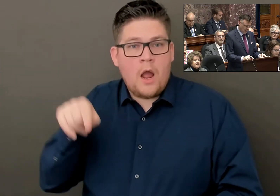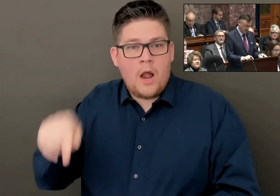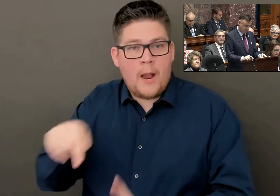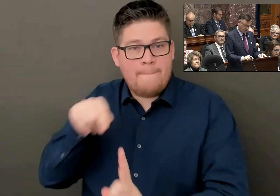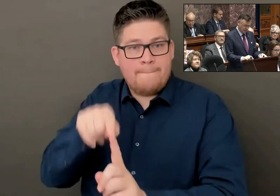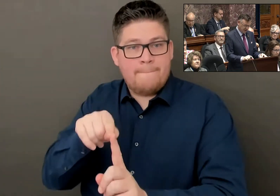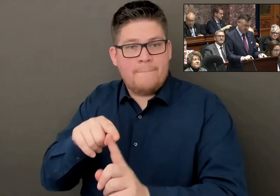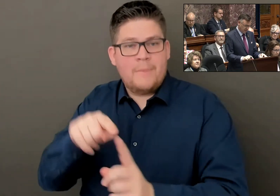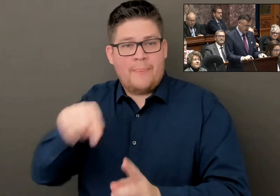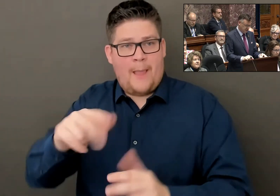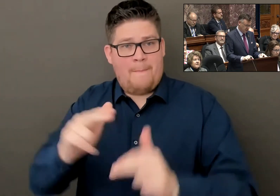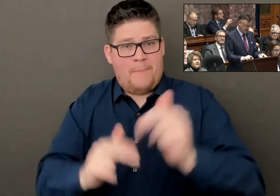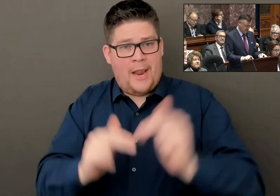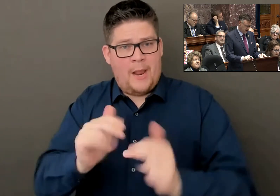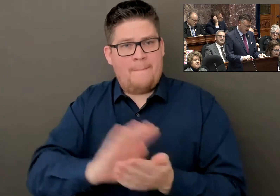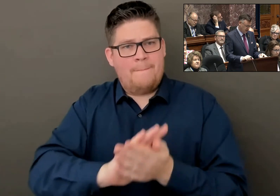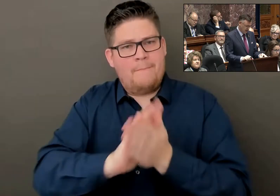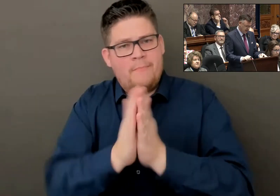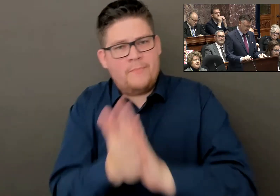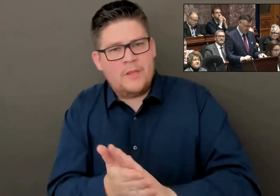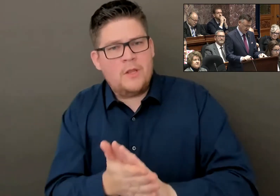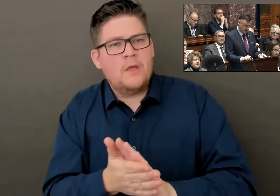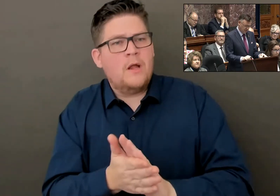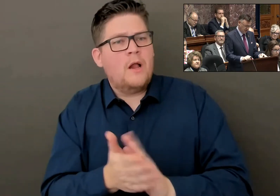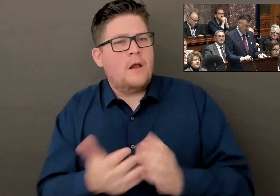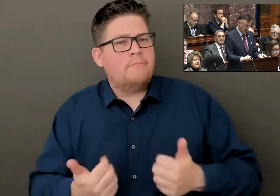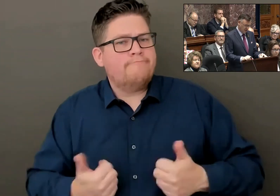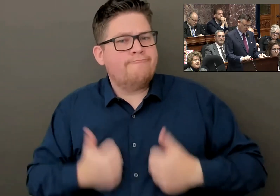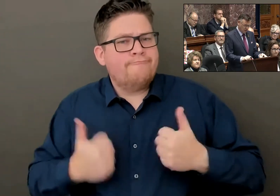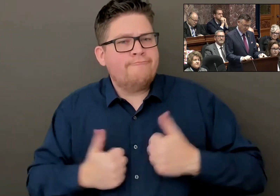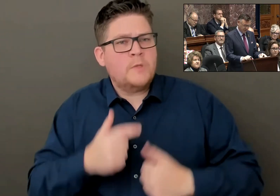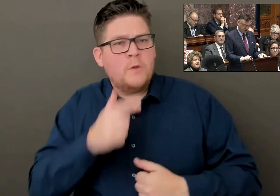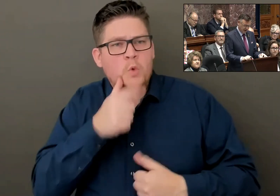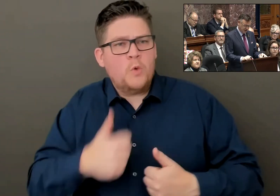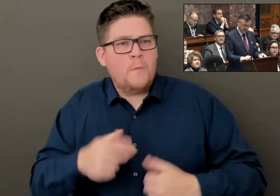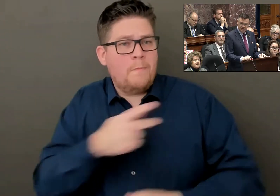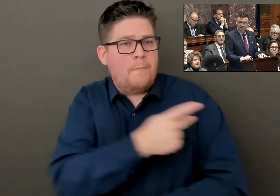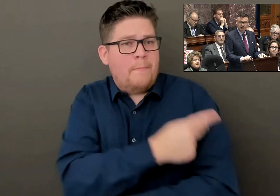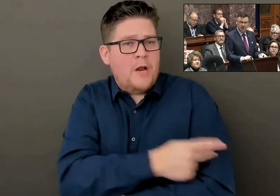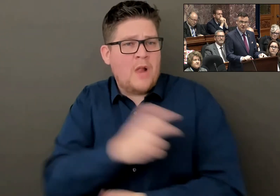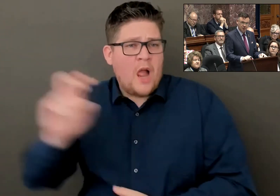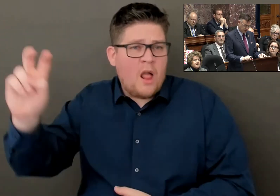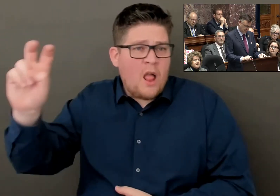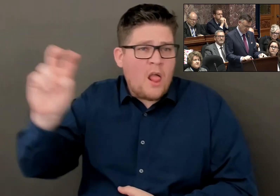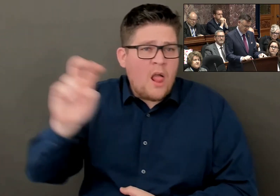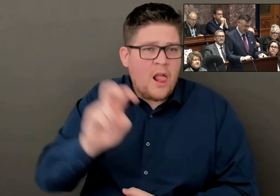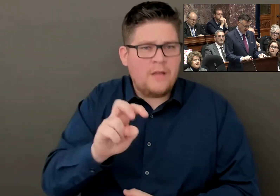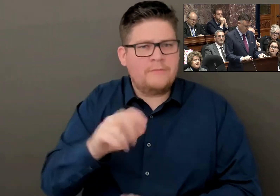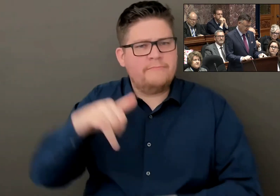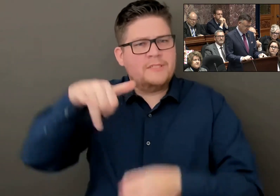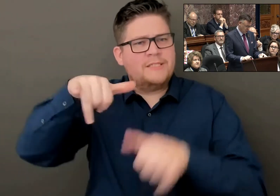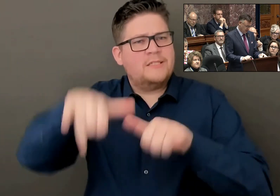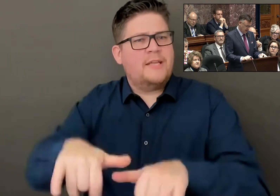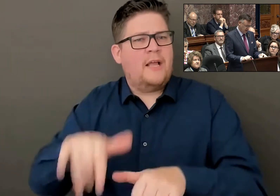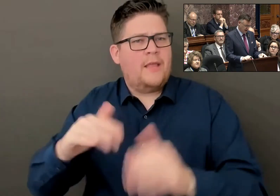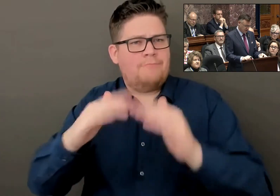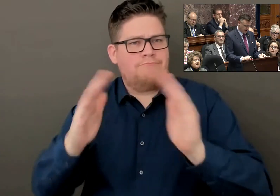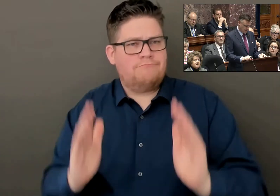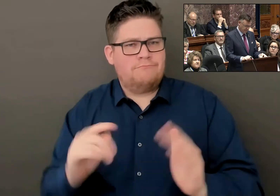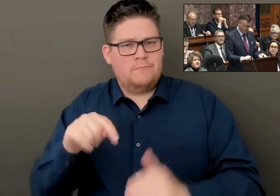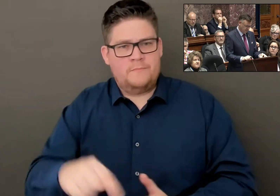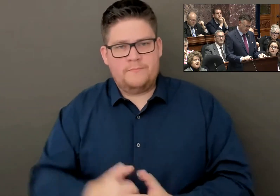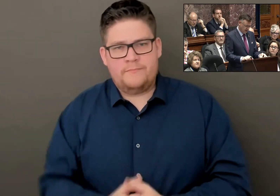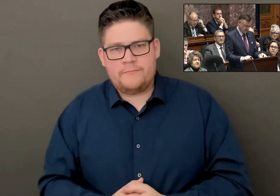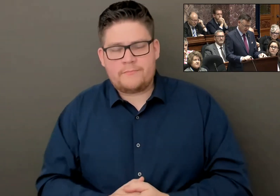generous support from the Peace River Regional District, Lakeview Credit Union, local First Nations, including Sotu, West Moberly, and